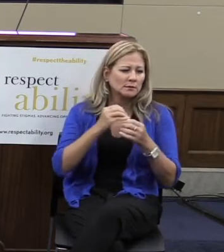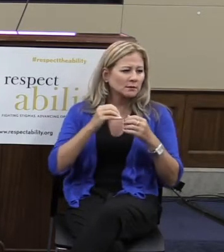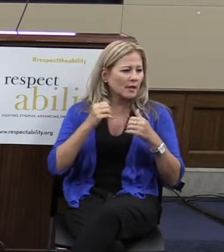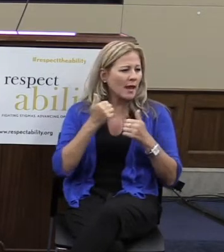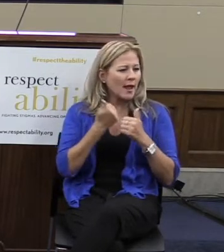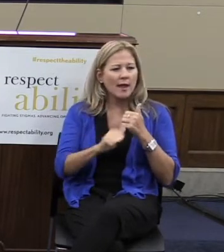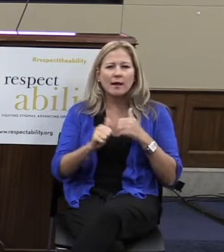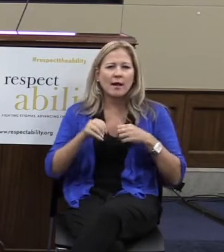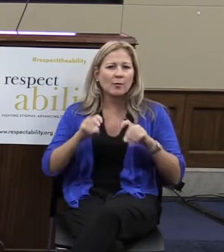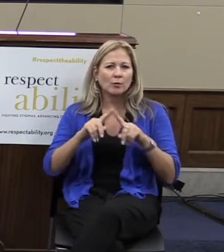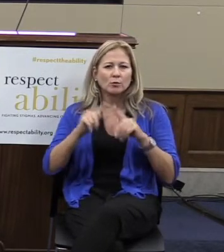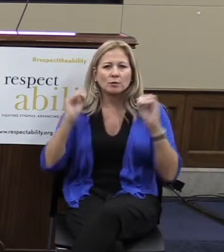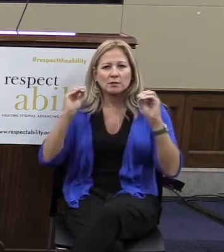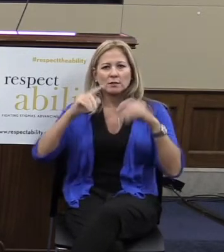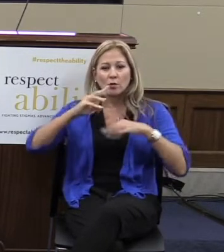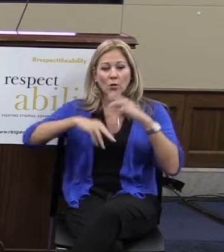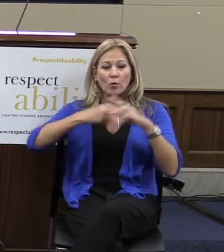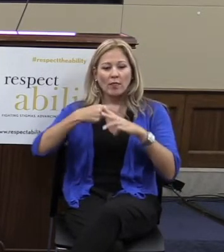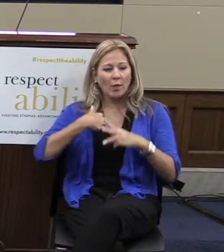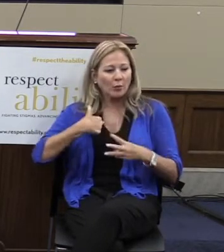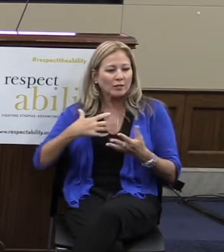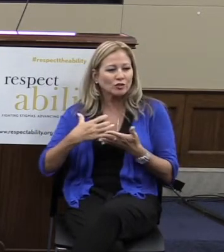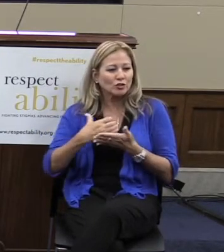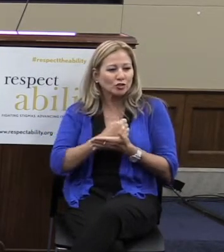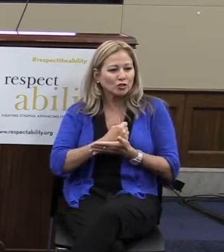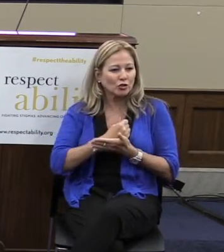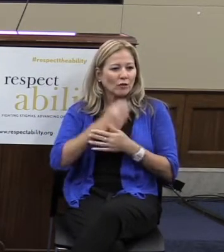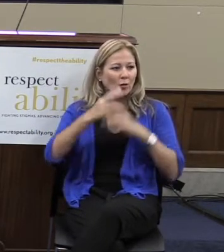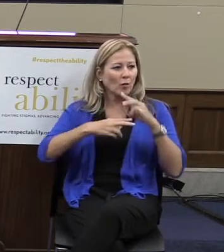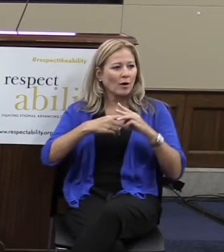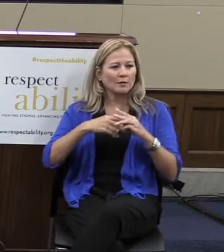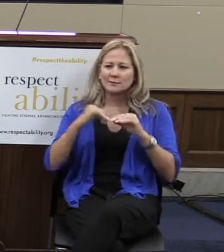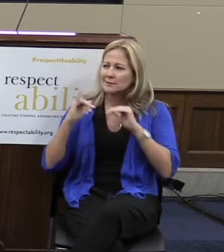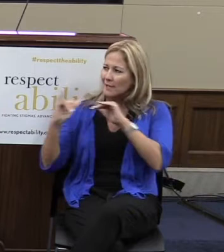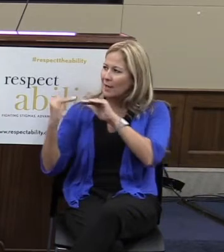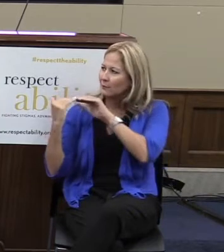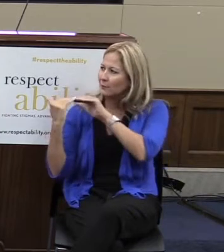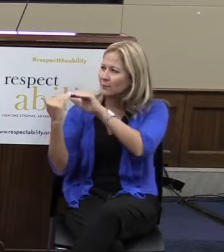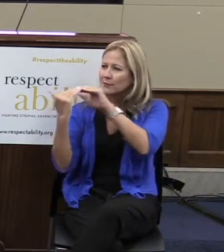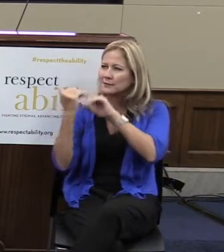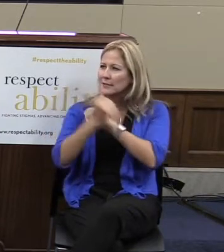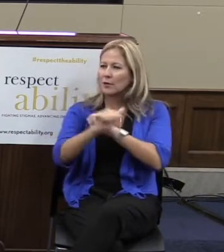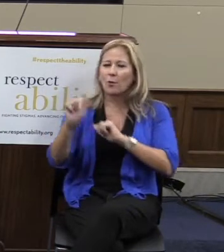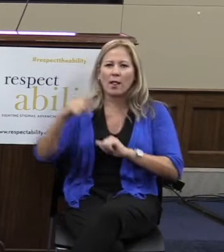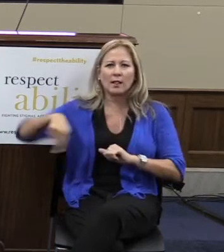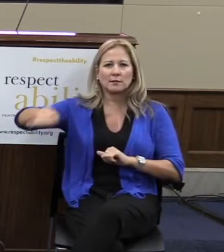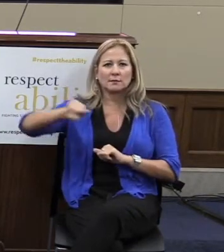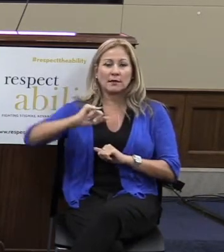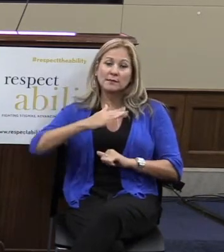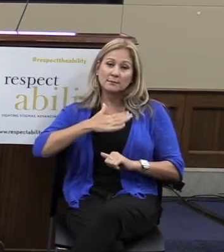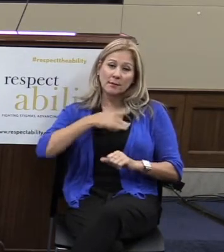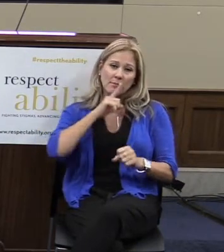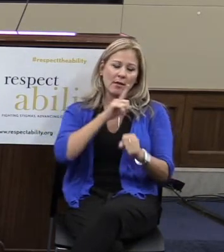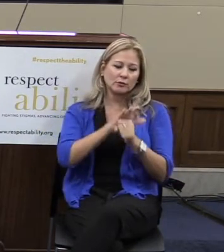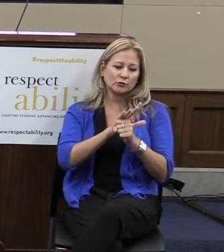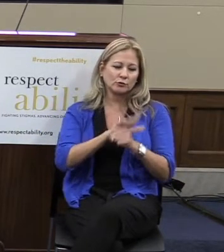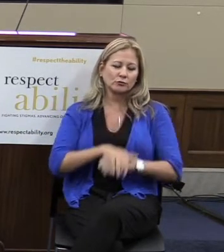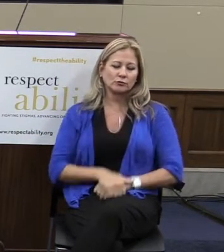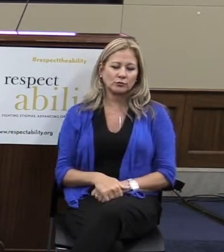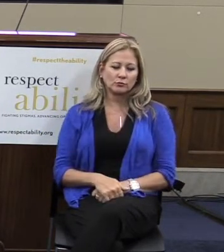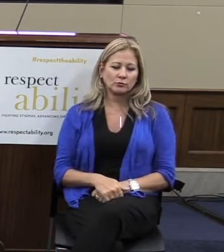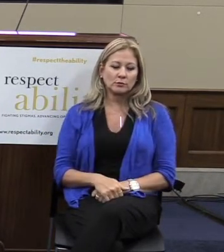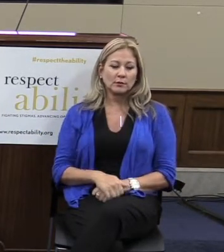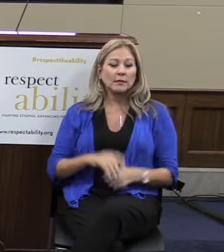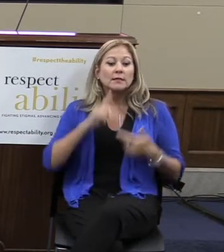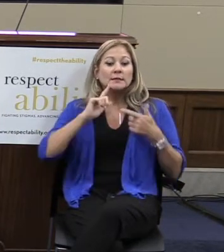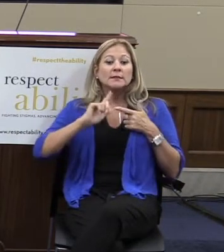world that we deserve this world as much as everybody else. That's my pledge. And my second